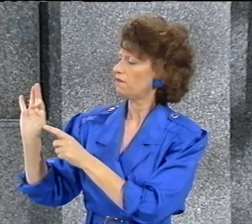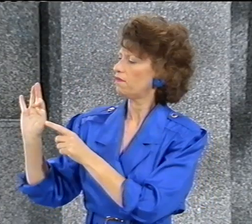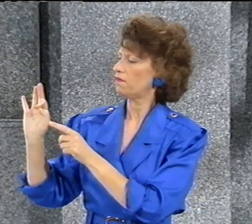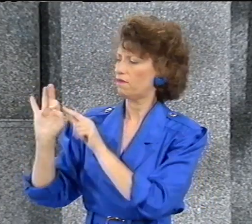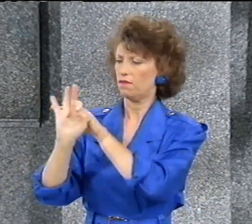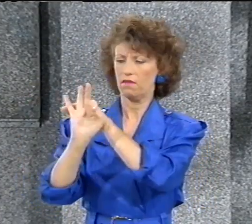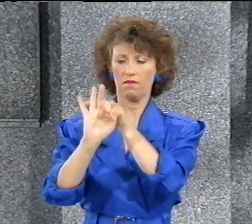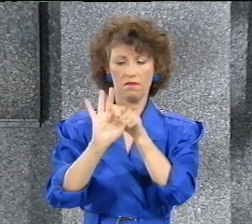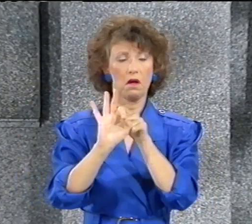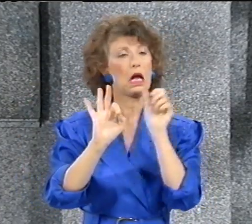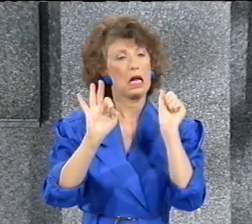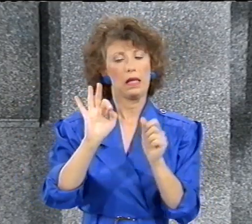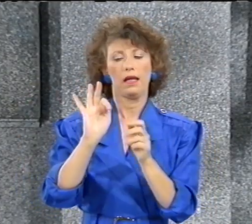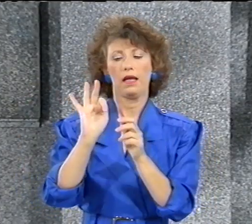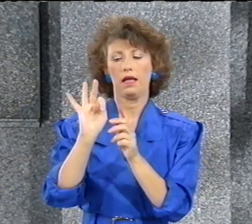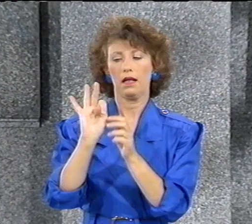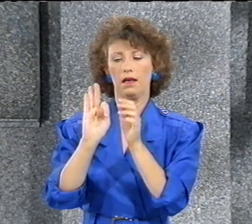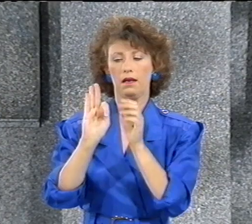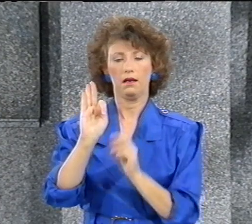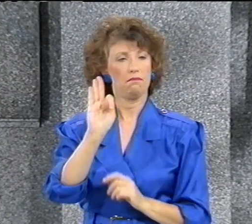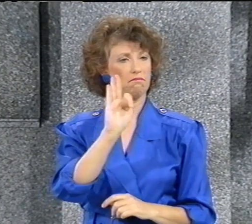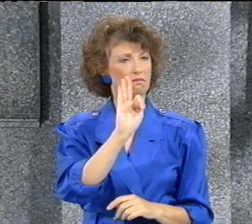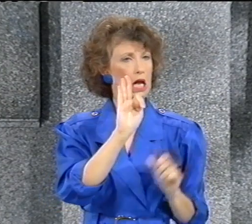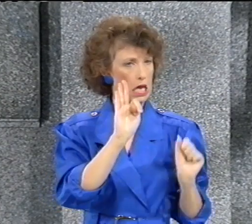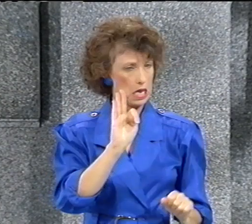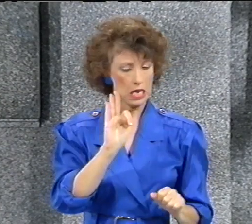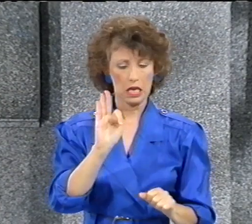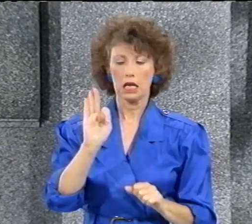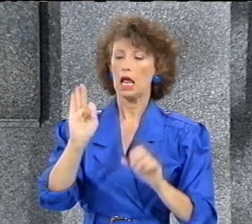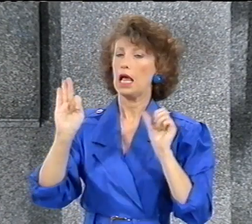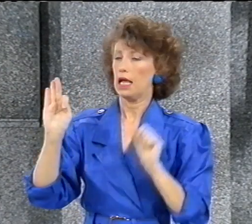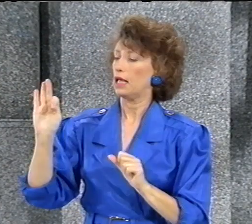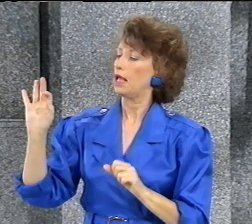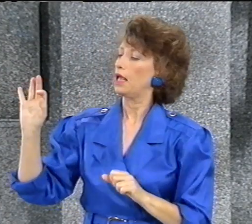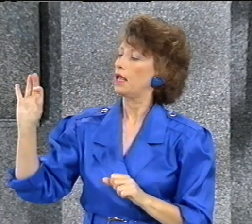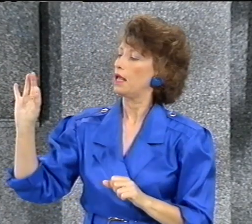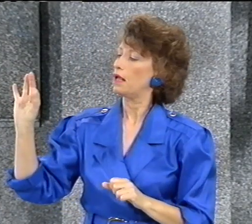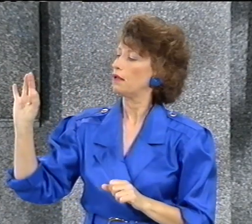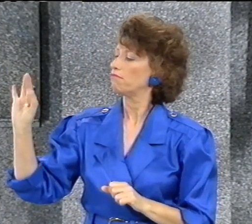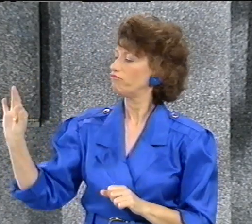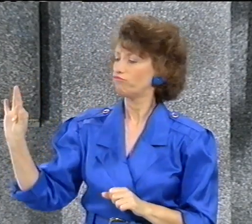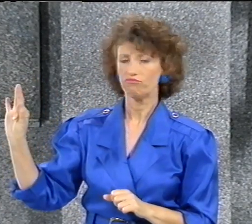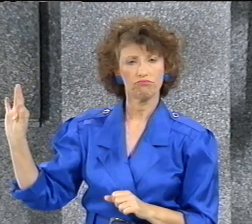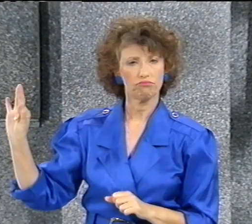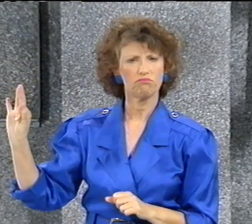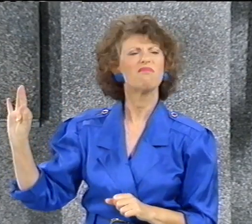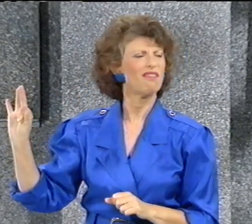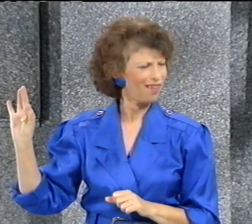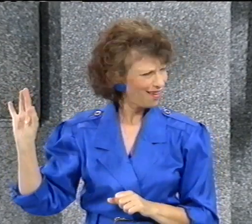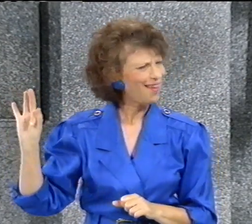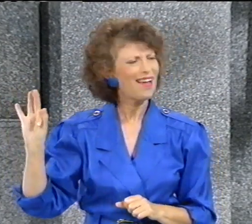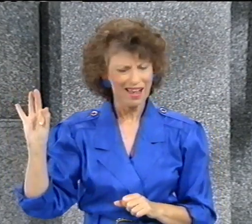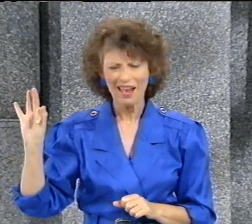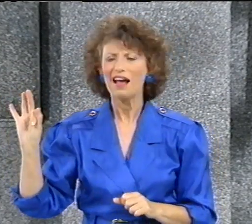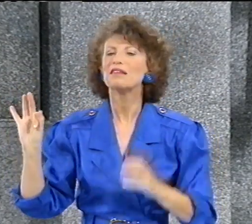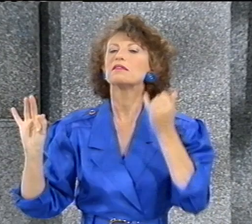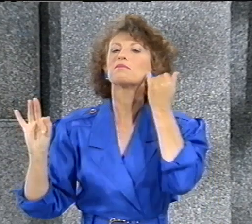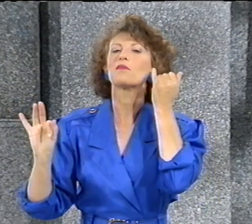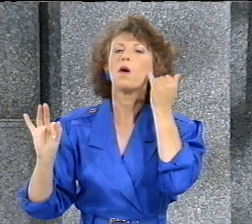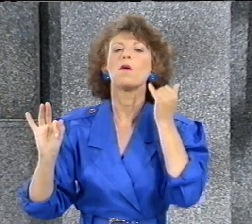hand shapes. You'll see it made this way, where the index finger is folded over the thumb, or the thumb is